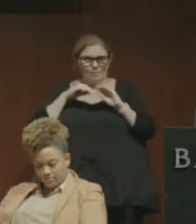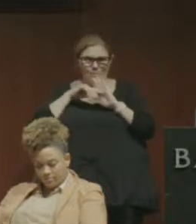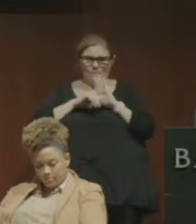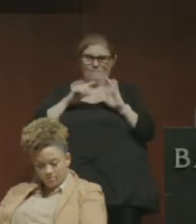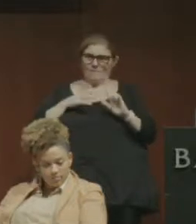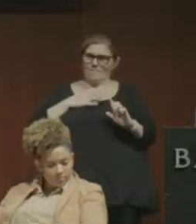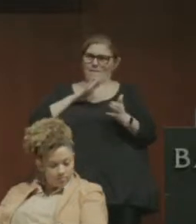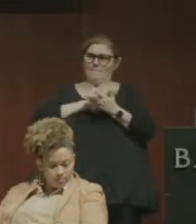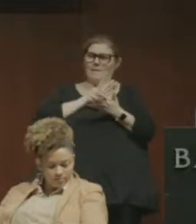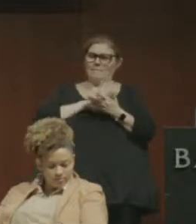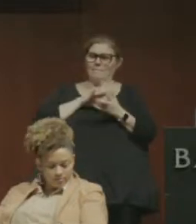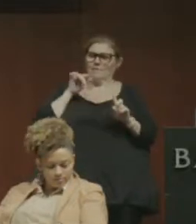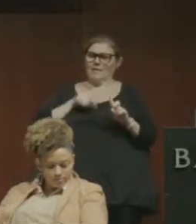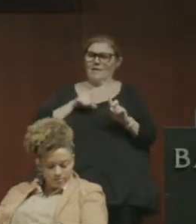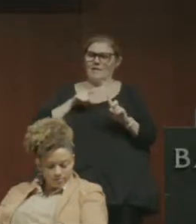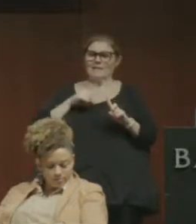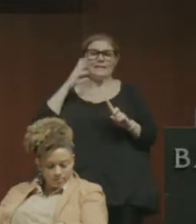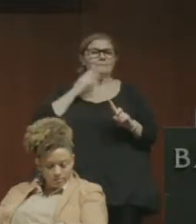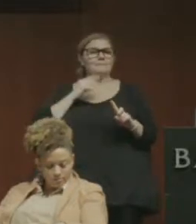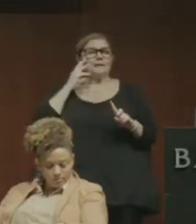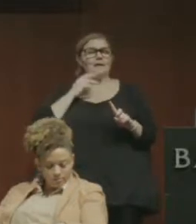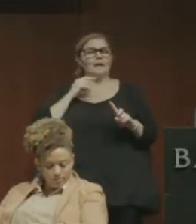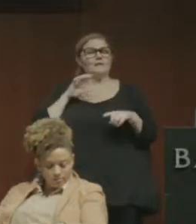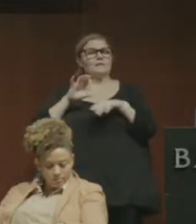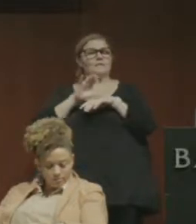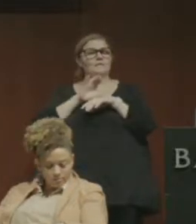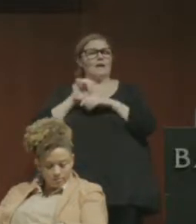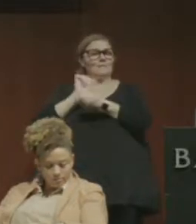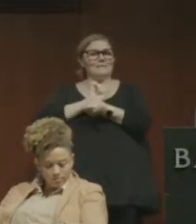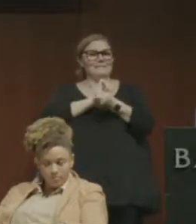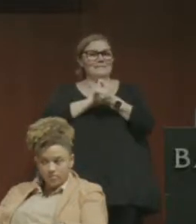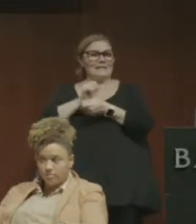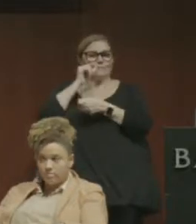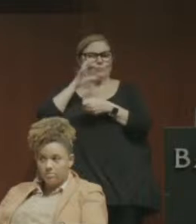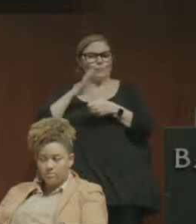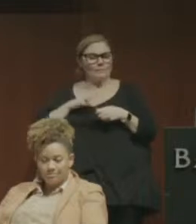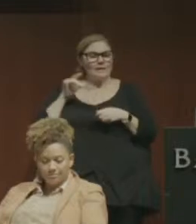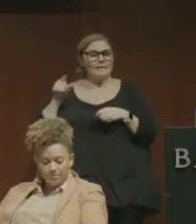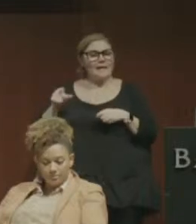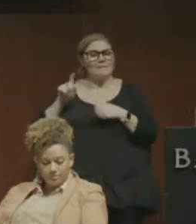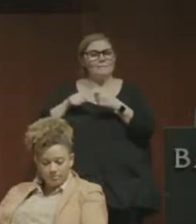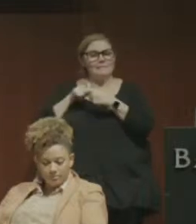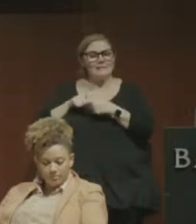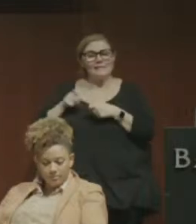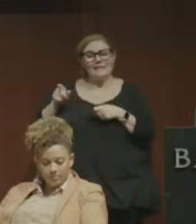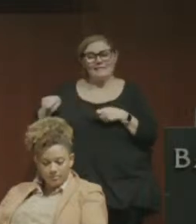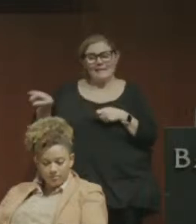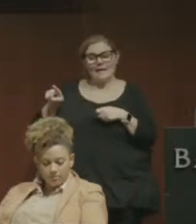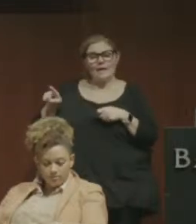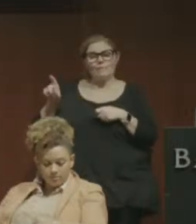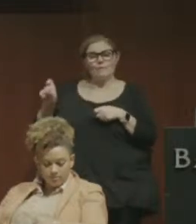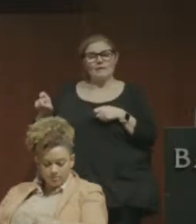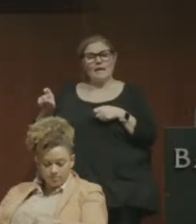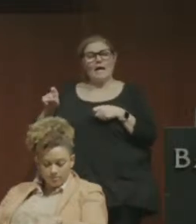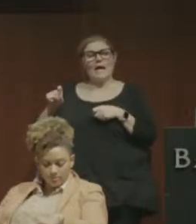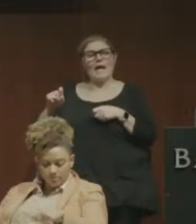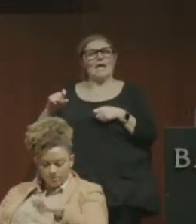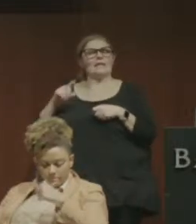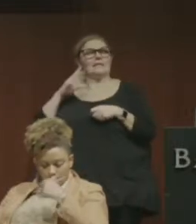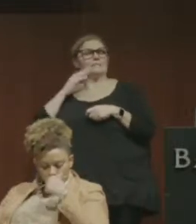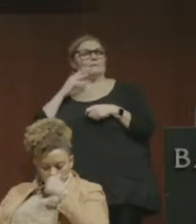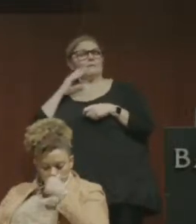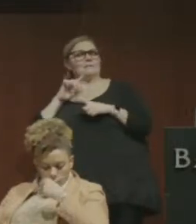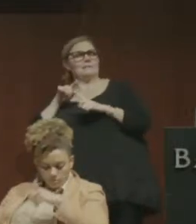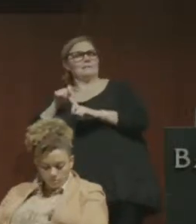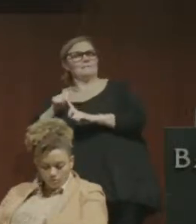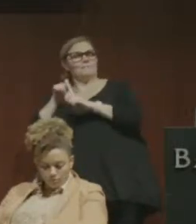my paper about the experience of Caribbean enslaved women. In particular, that they would have had certain gendered experiences in